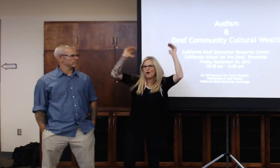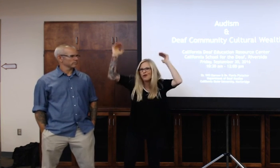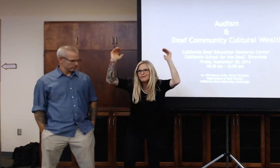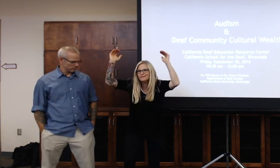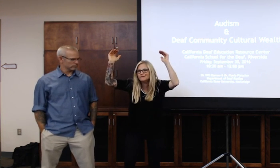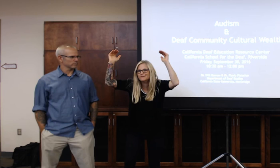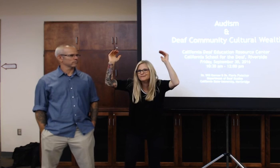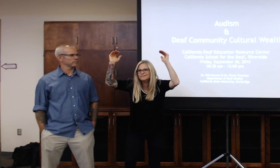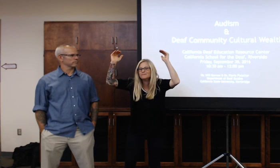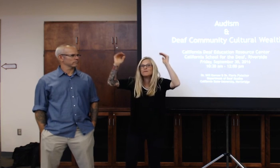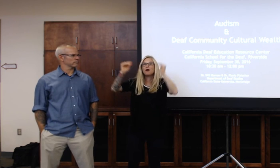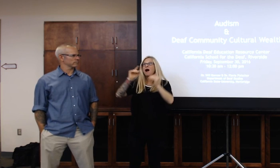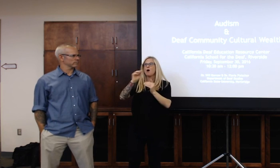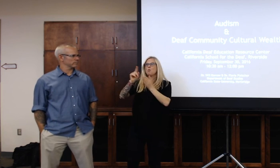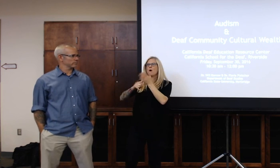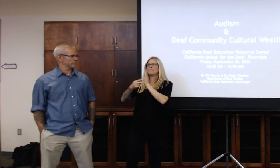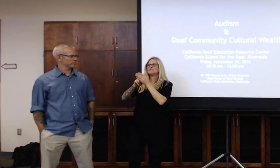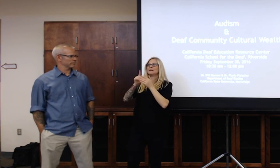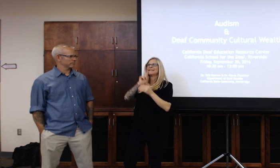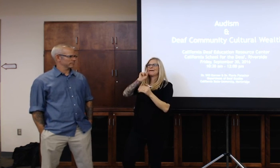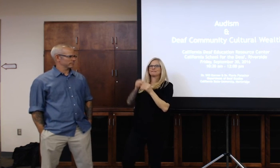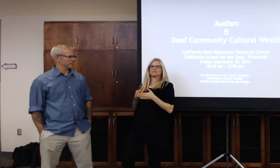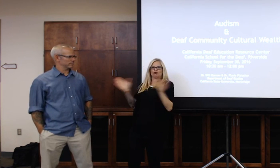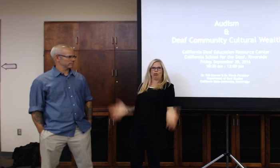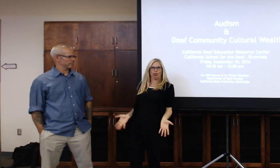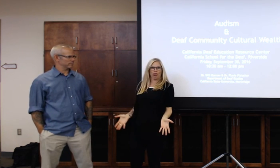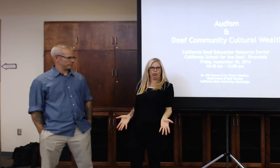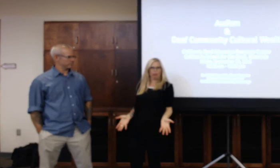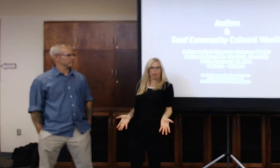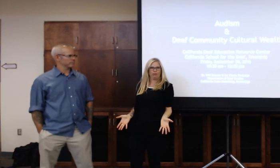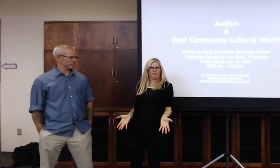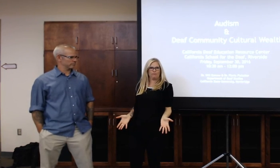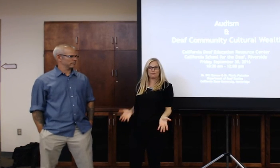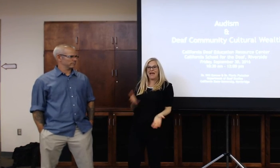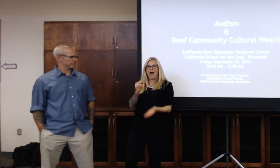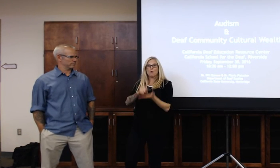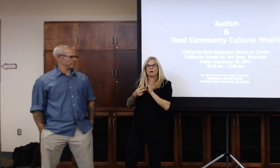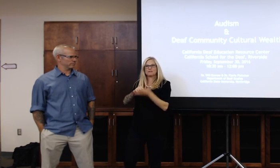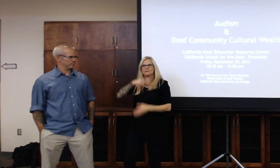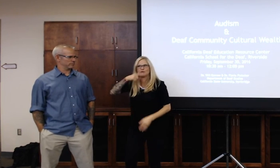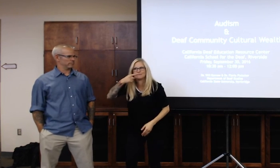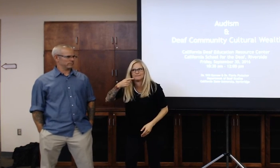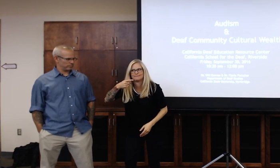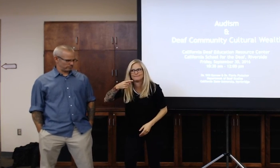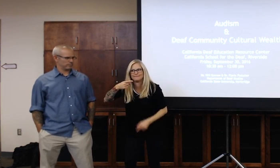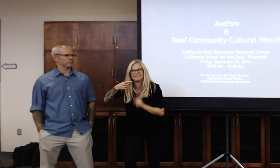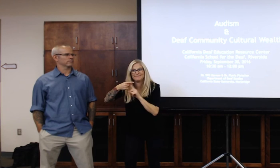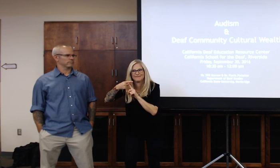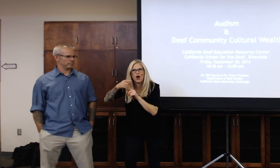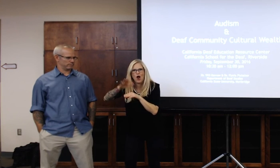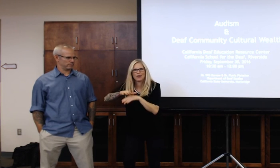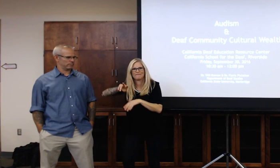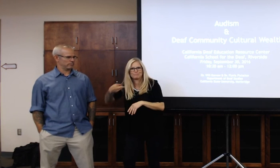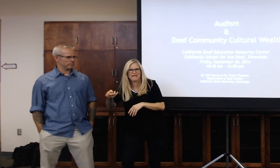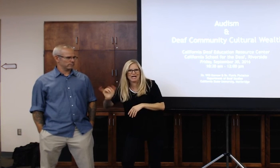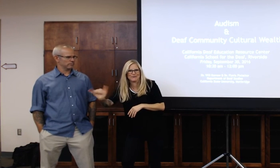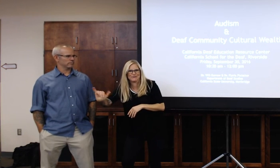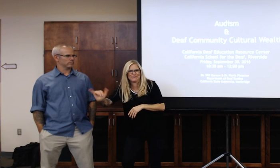adult, and what it means to be deaf in general, what it means to be hearing. That's on the flip side as